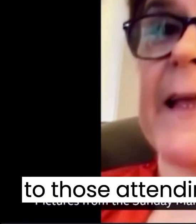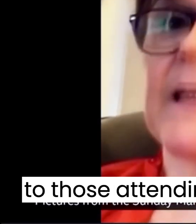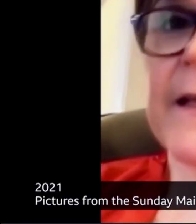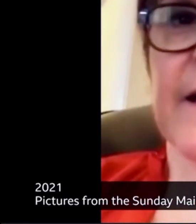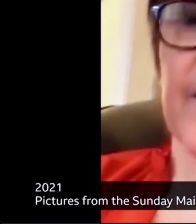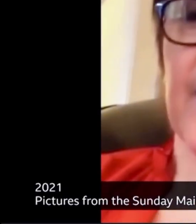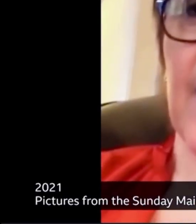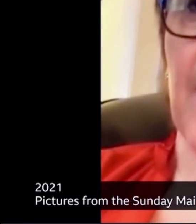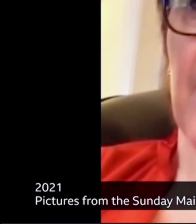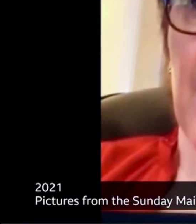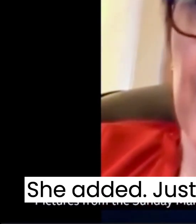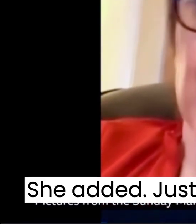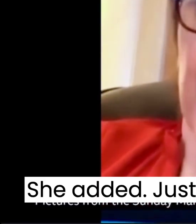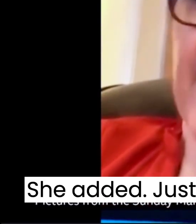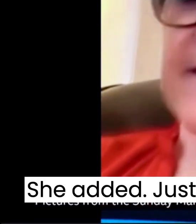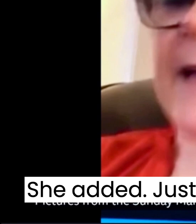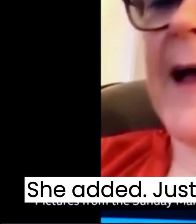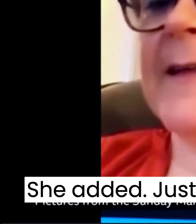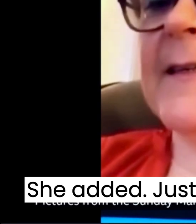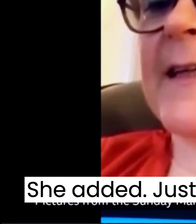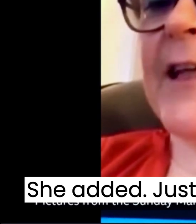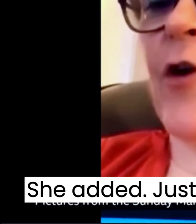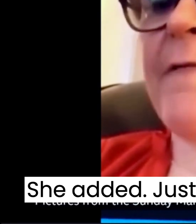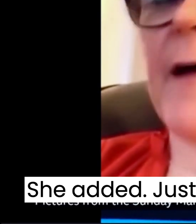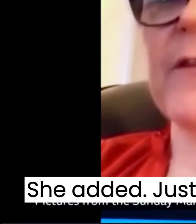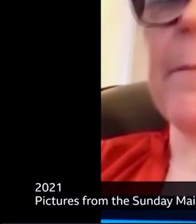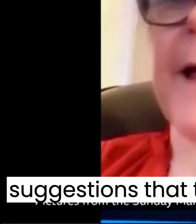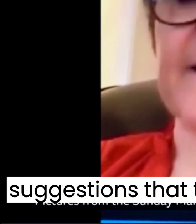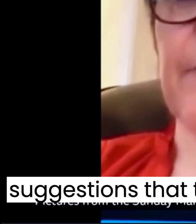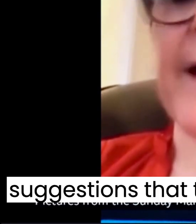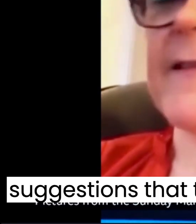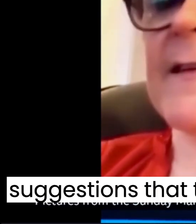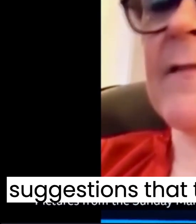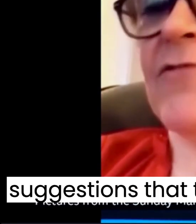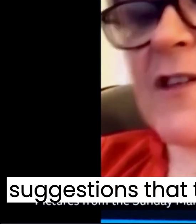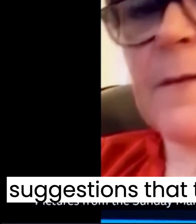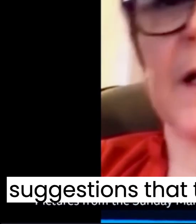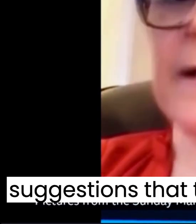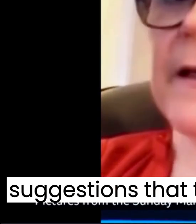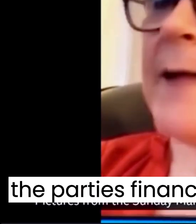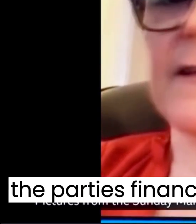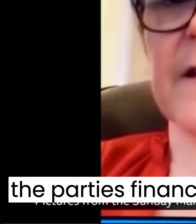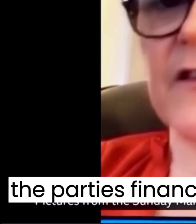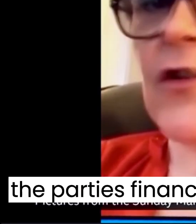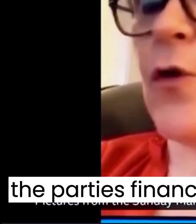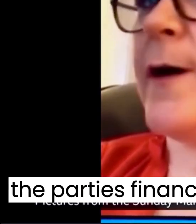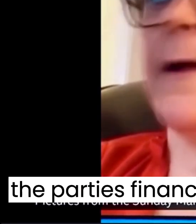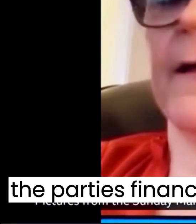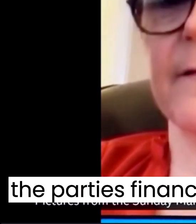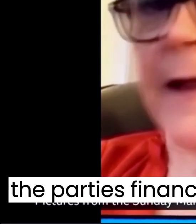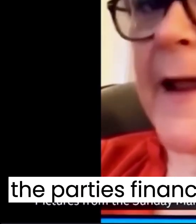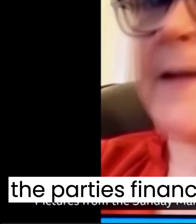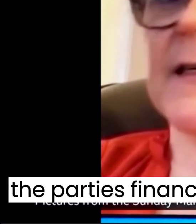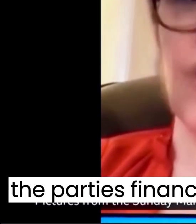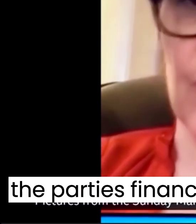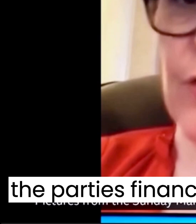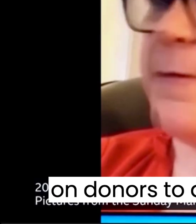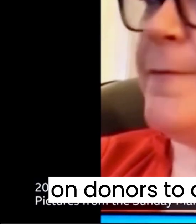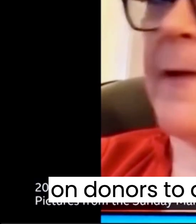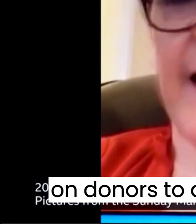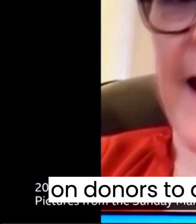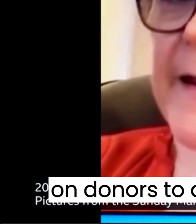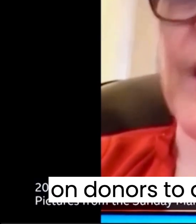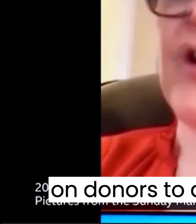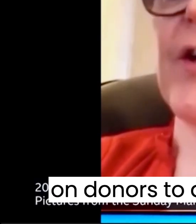virtual meeting. She added, "Just be very careful about suggestions that there are problems with the party's finances because we depend